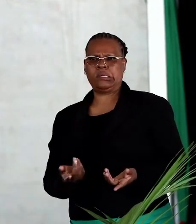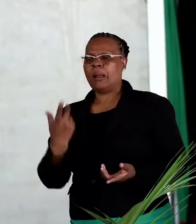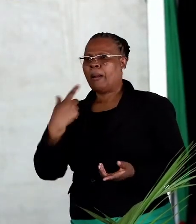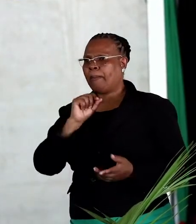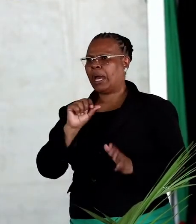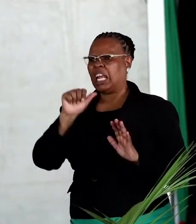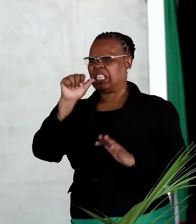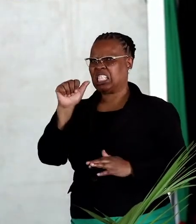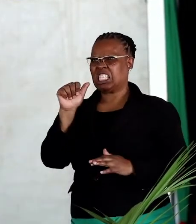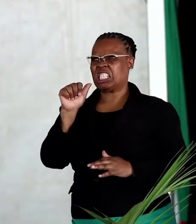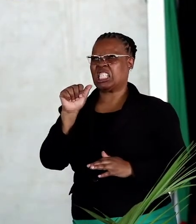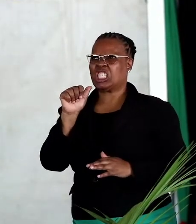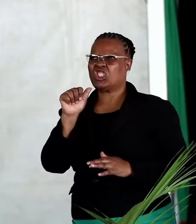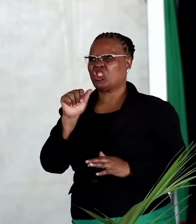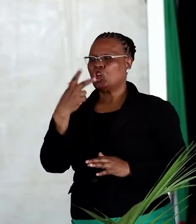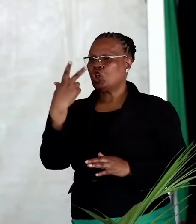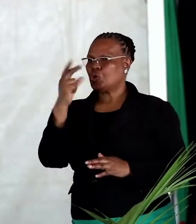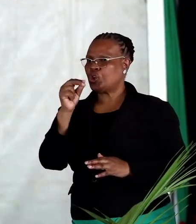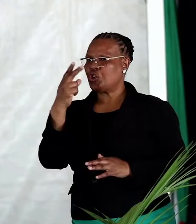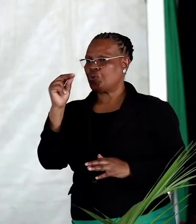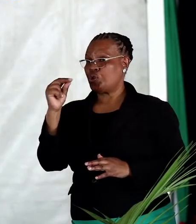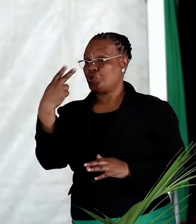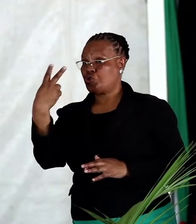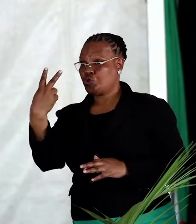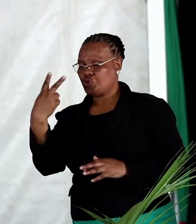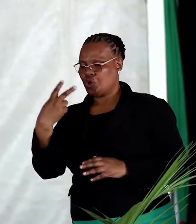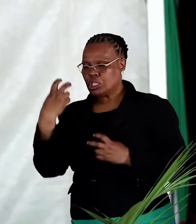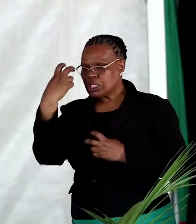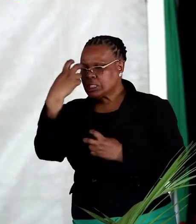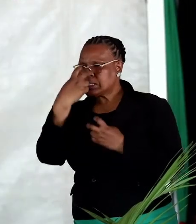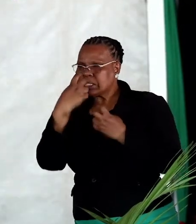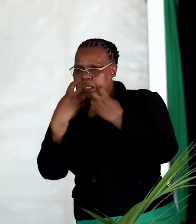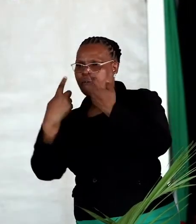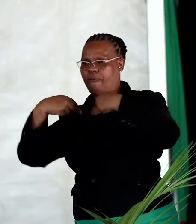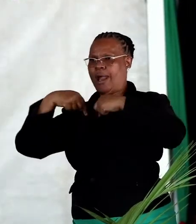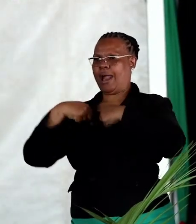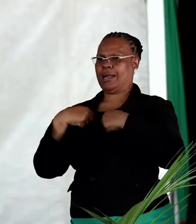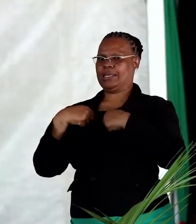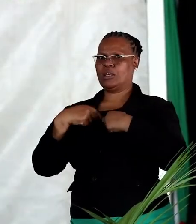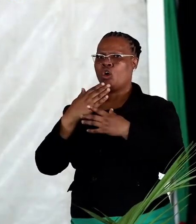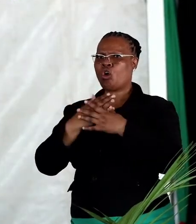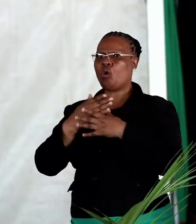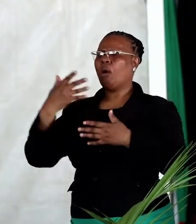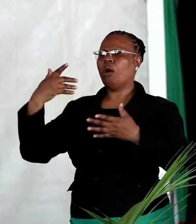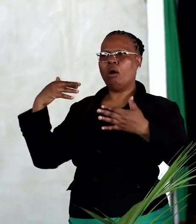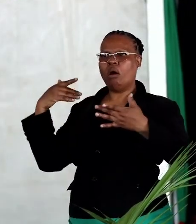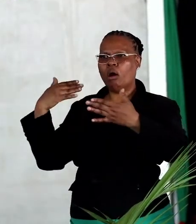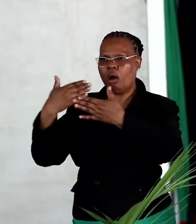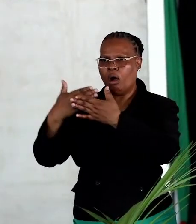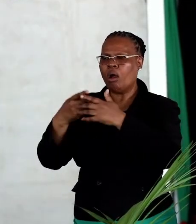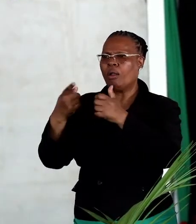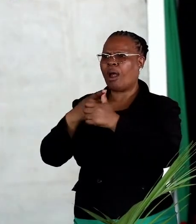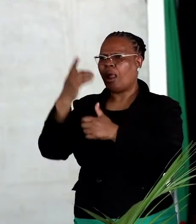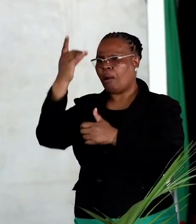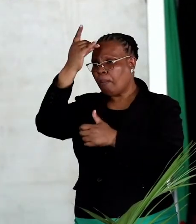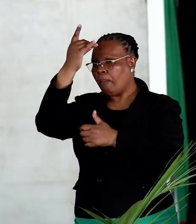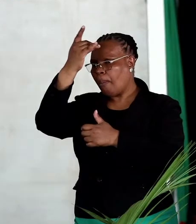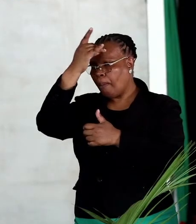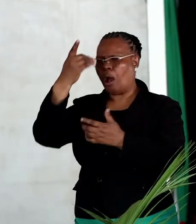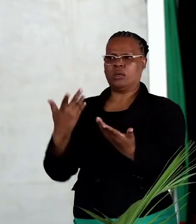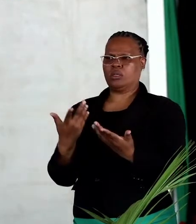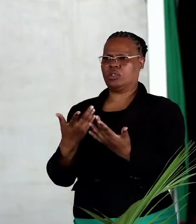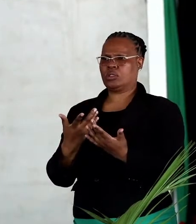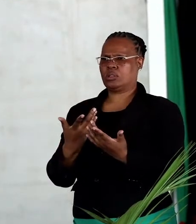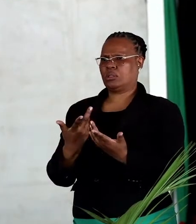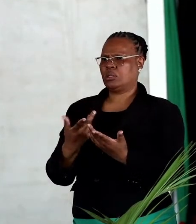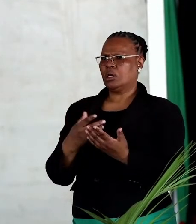na. Of which oko besihamba le ndlela uqala ngo-March kulungiselelwa i-7 ka-September kodwa ezo